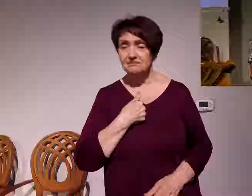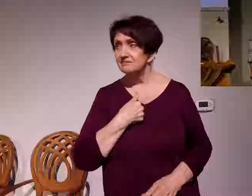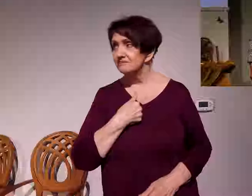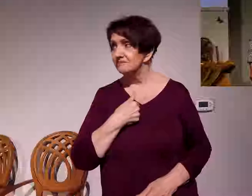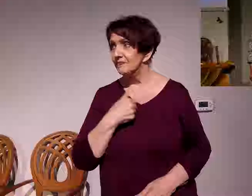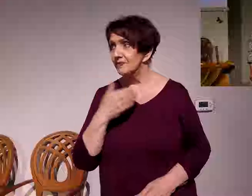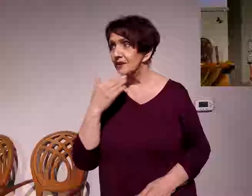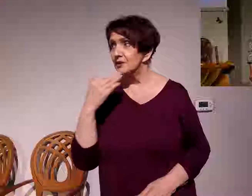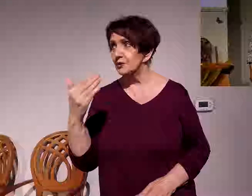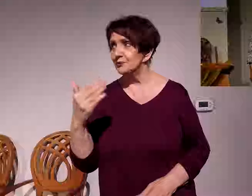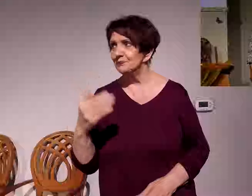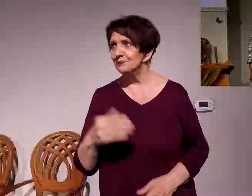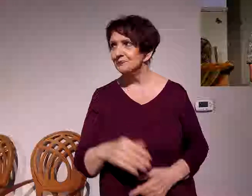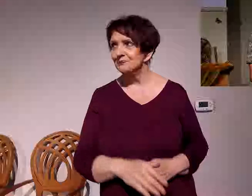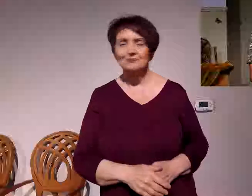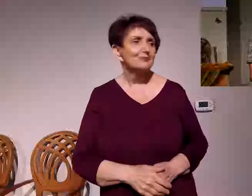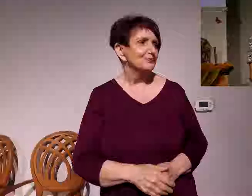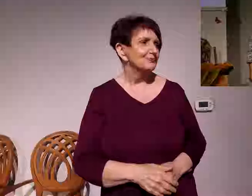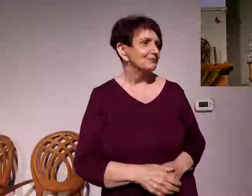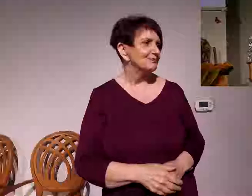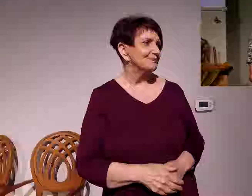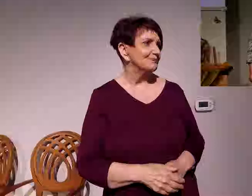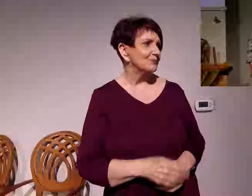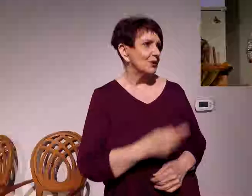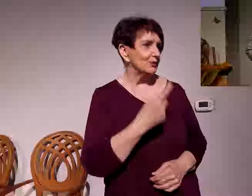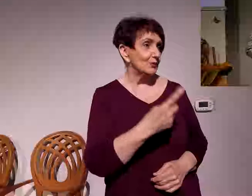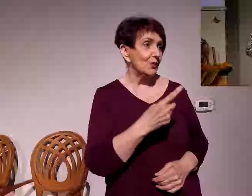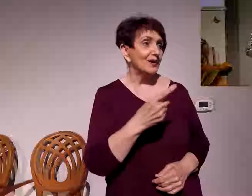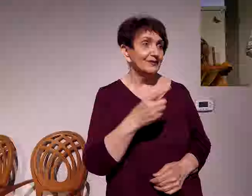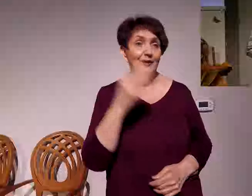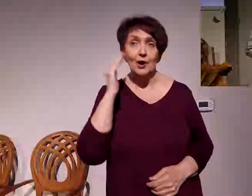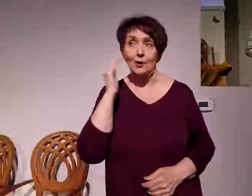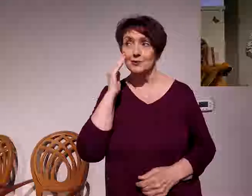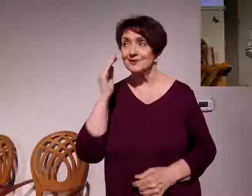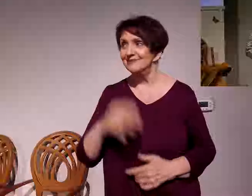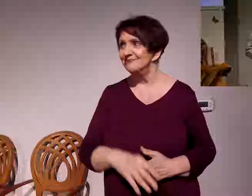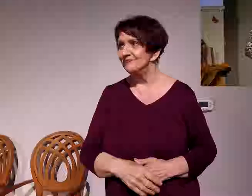Well, thank you. Well, thank you. There's one.